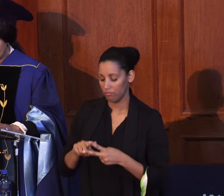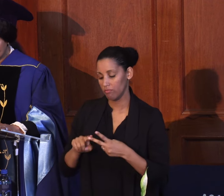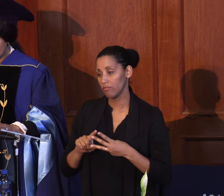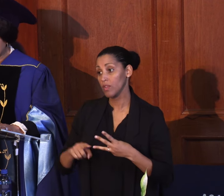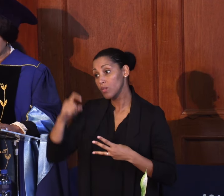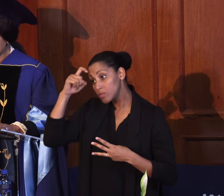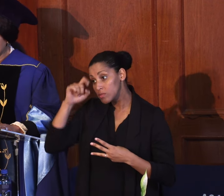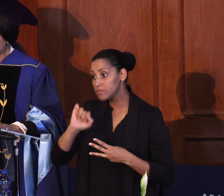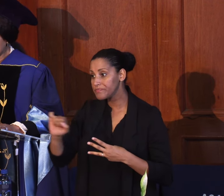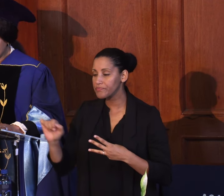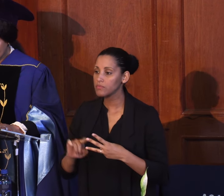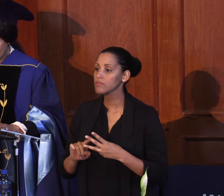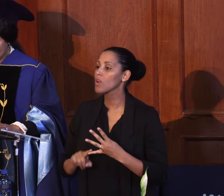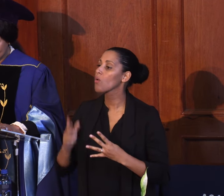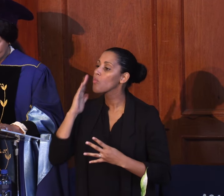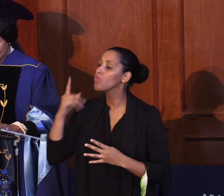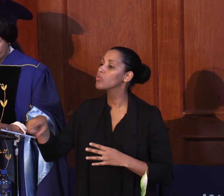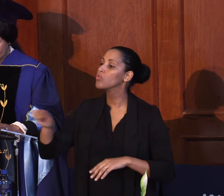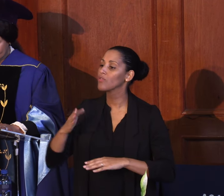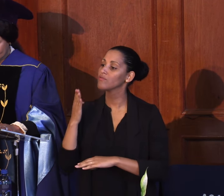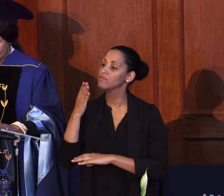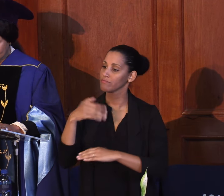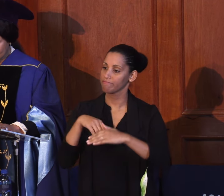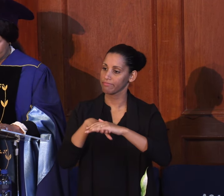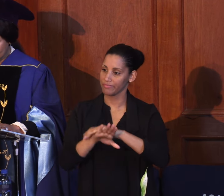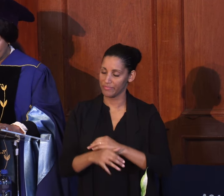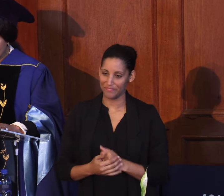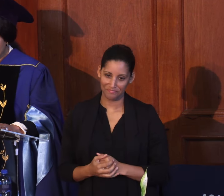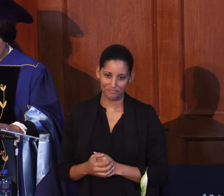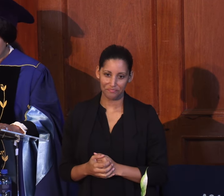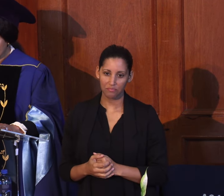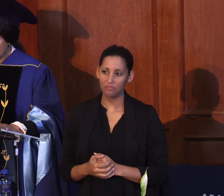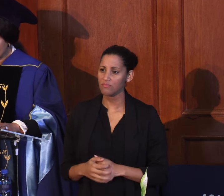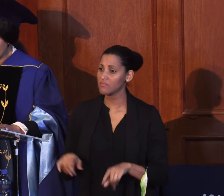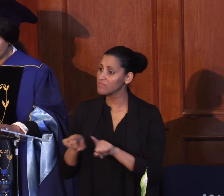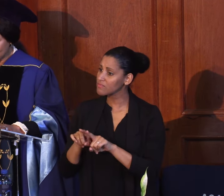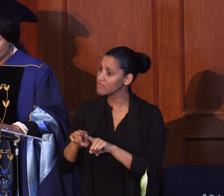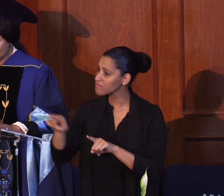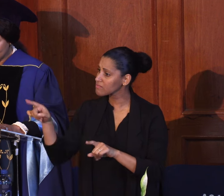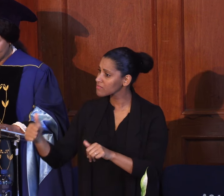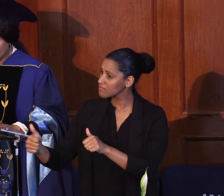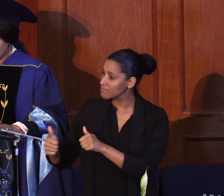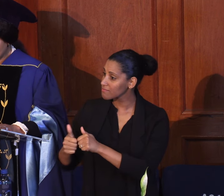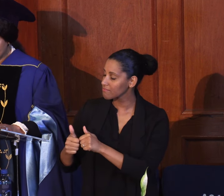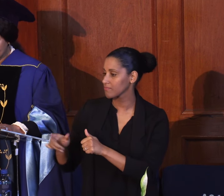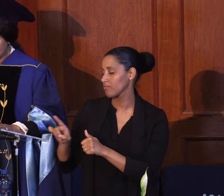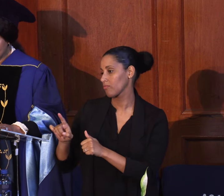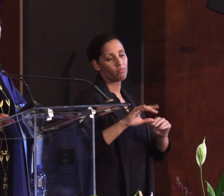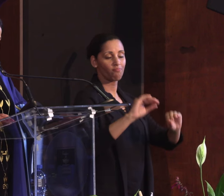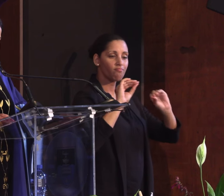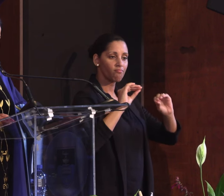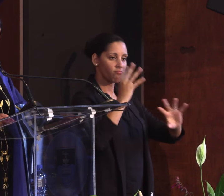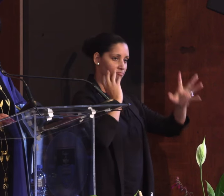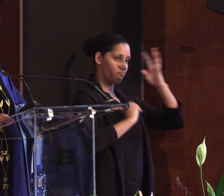wisdom as you enter your future. You're also taking with you the lessons